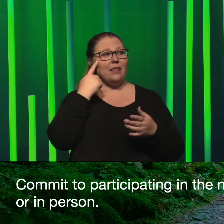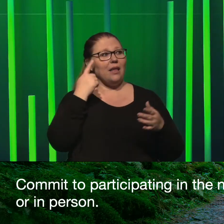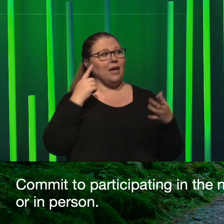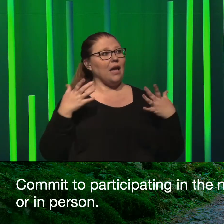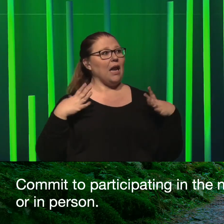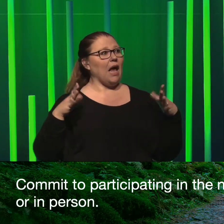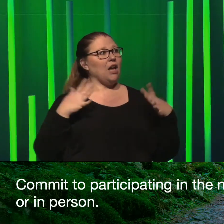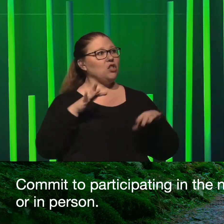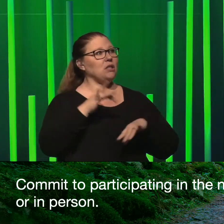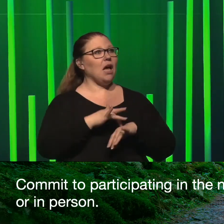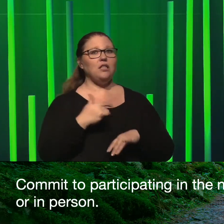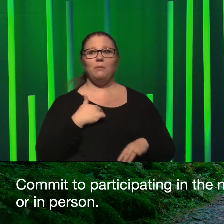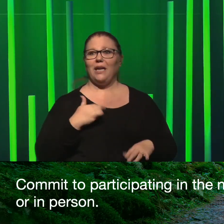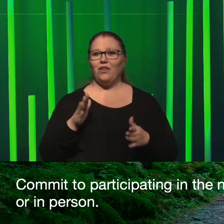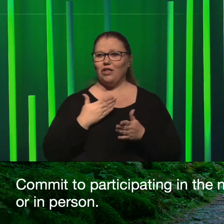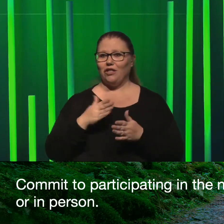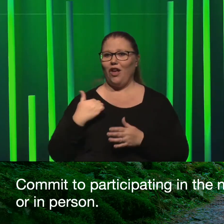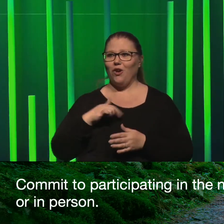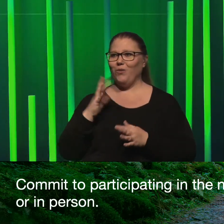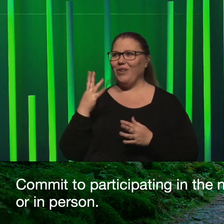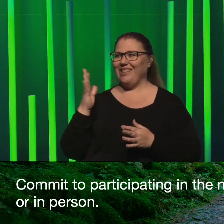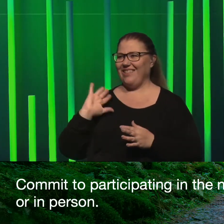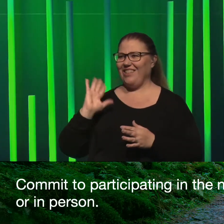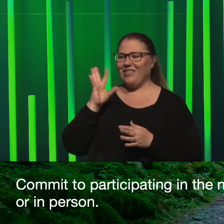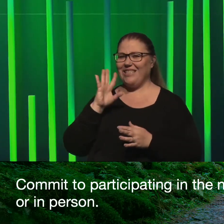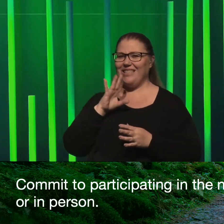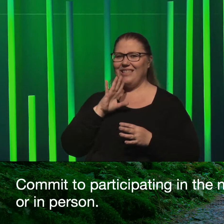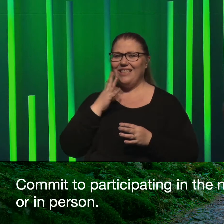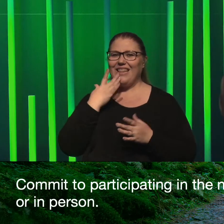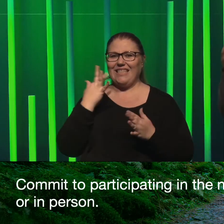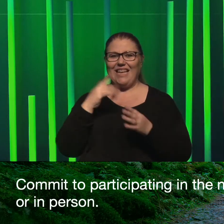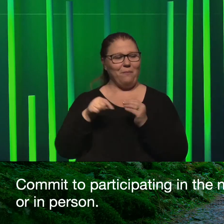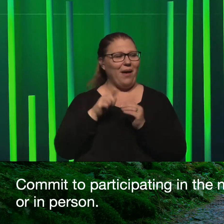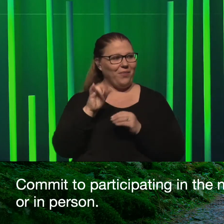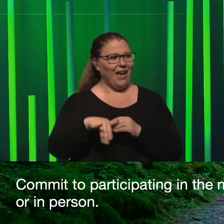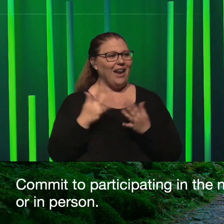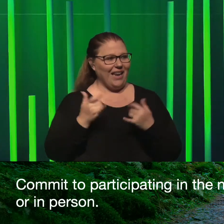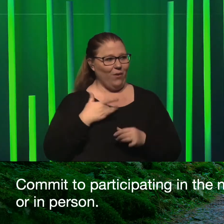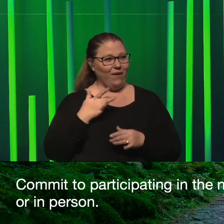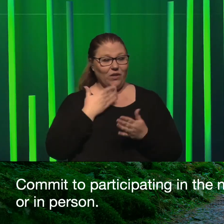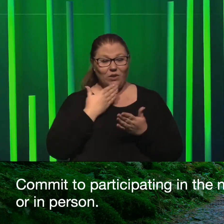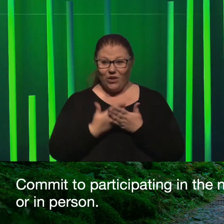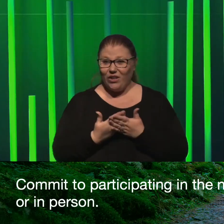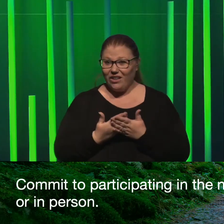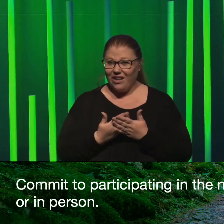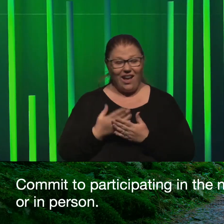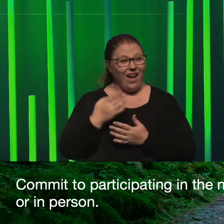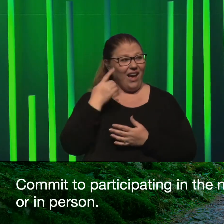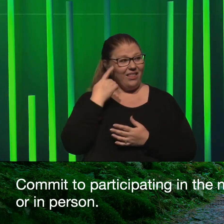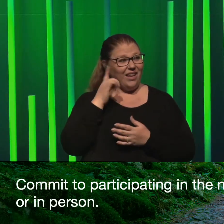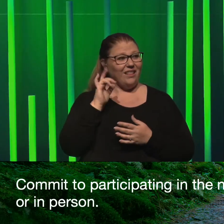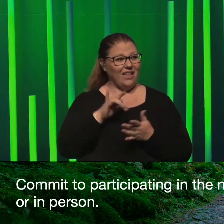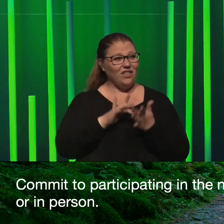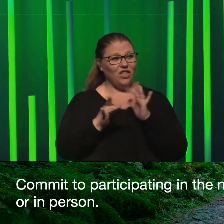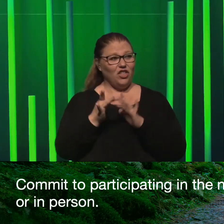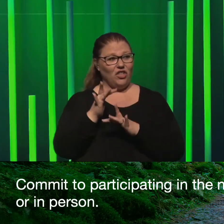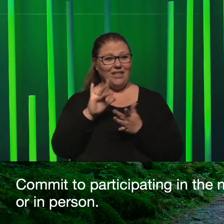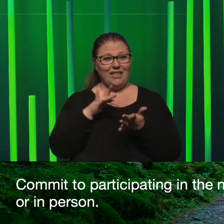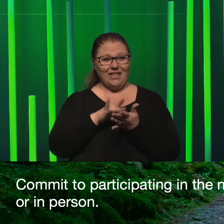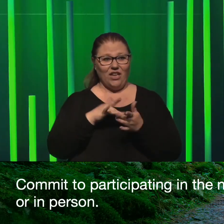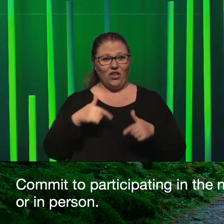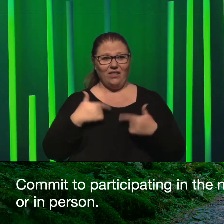brushed by me, right? There was a song we used to sing about that, right? And that would feel really good, and I think that's where a Jesus-centered life has led